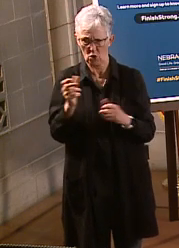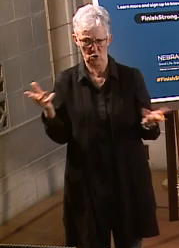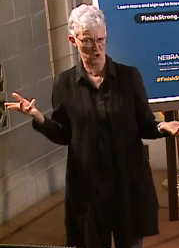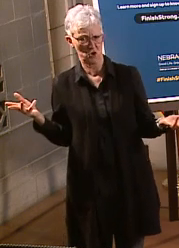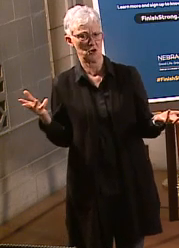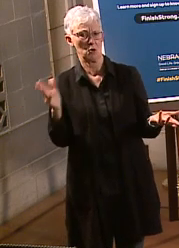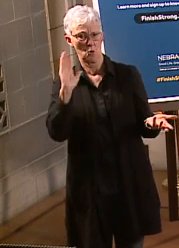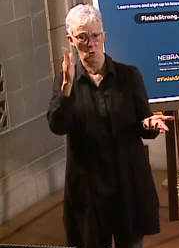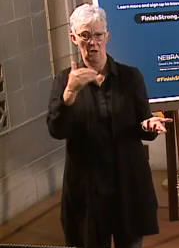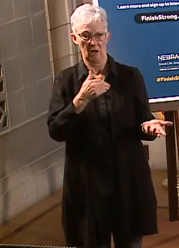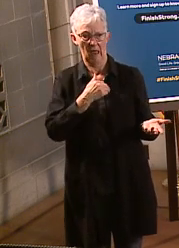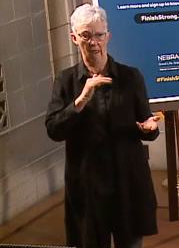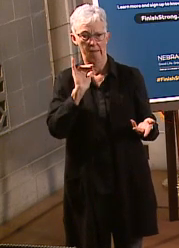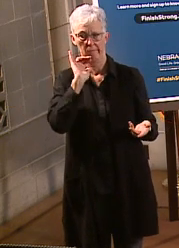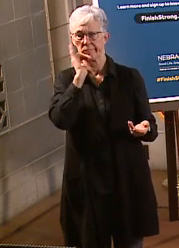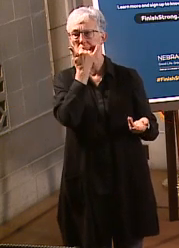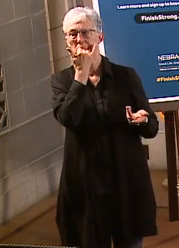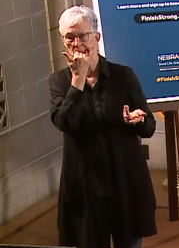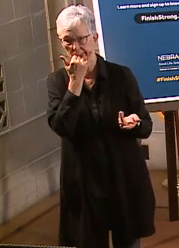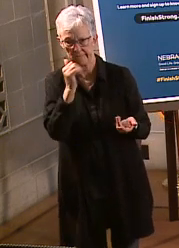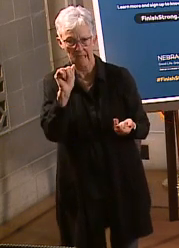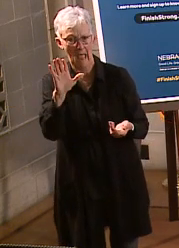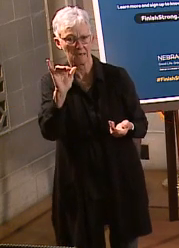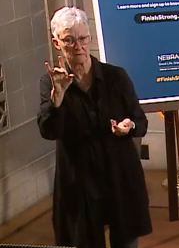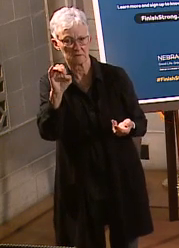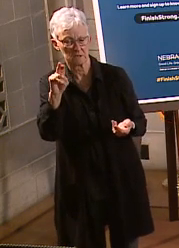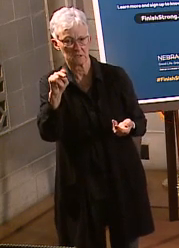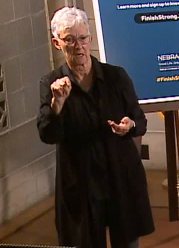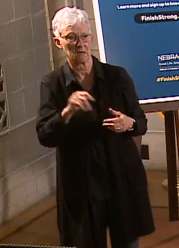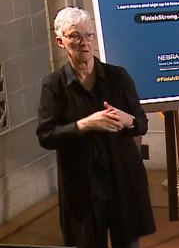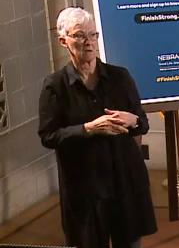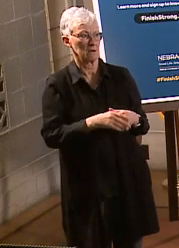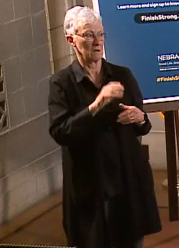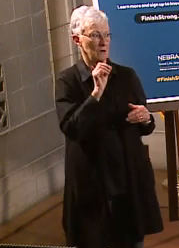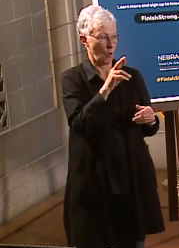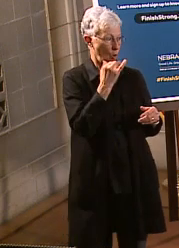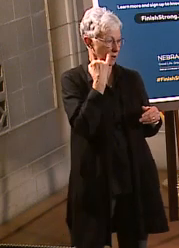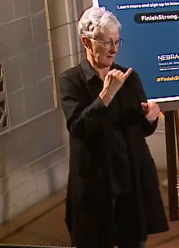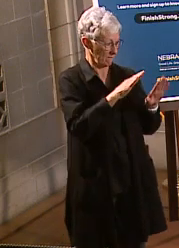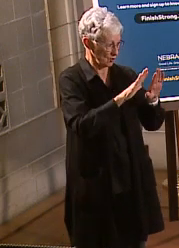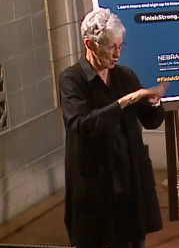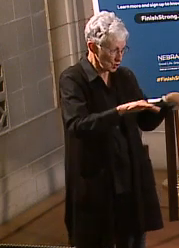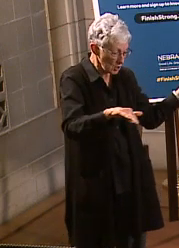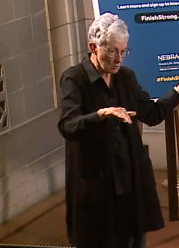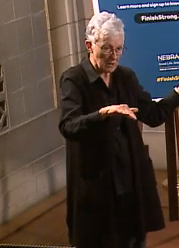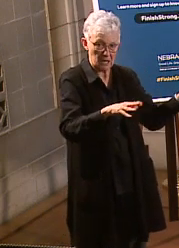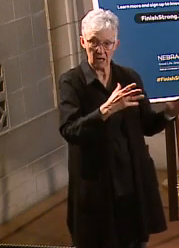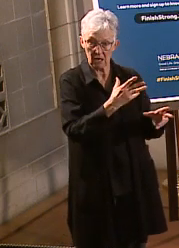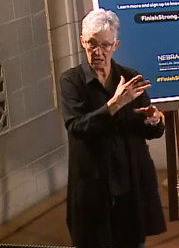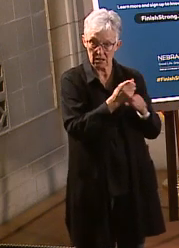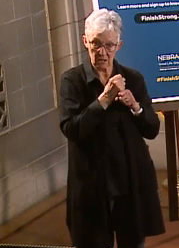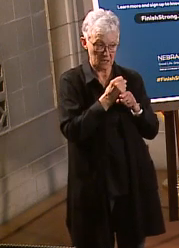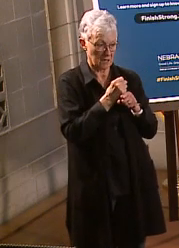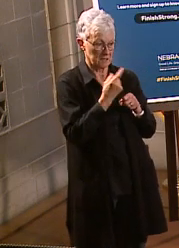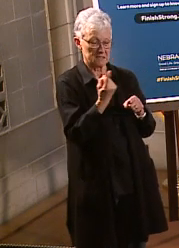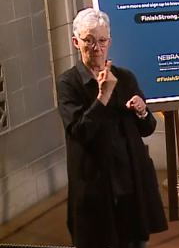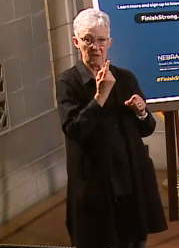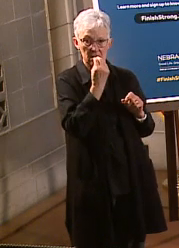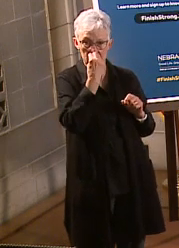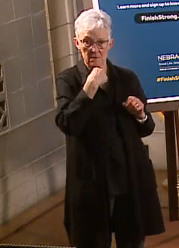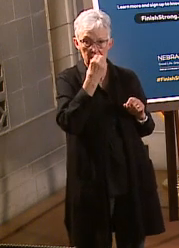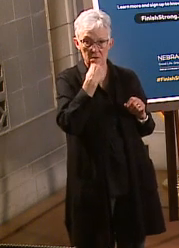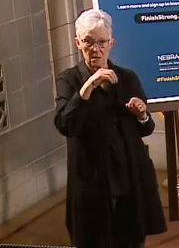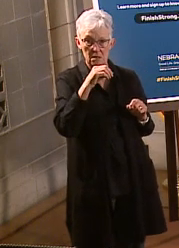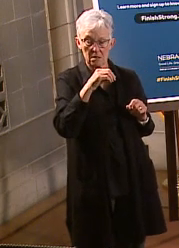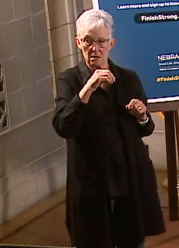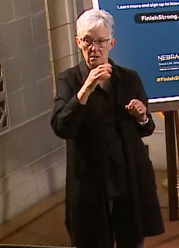workplace accidents. We see that you put people's lives when children get a hold of, say, edible marijuana. We've seen this in Colorado.